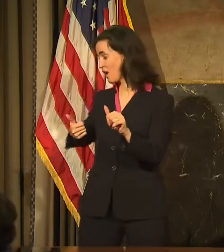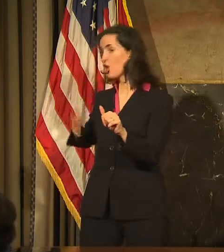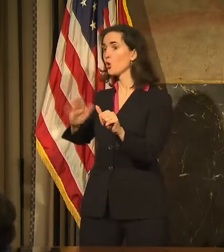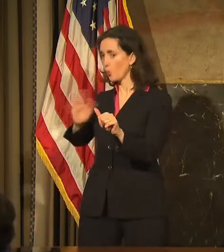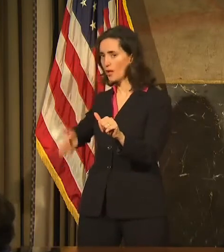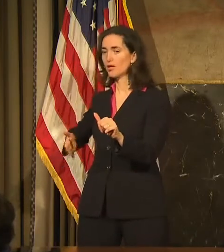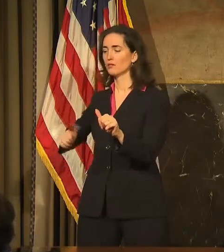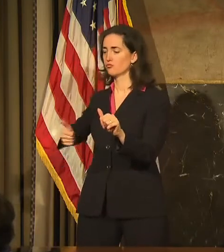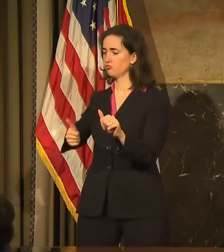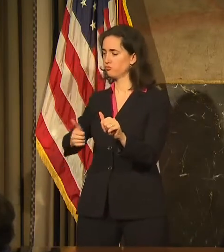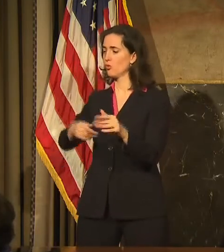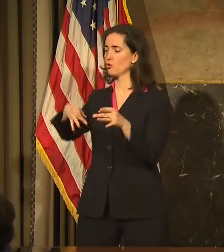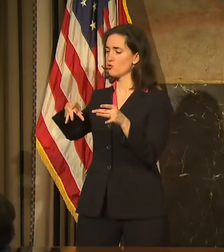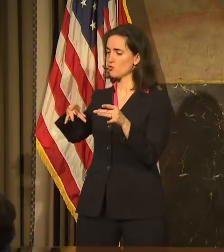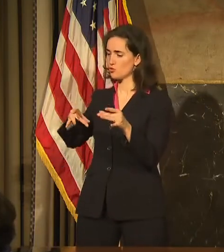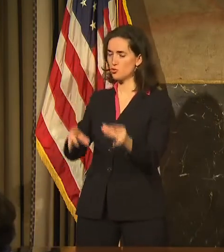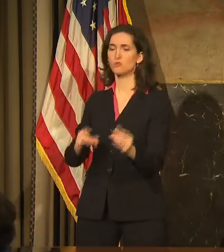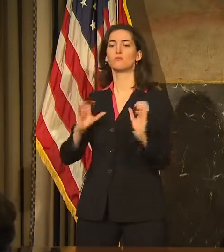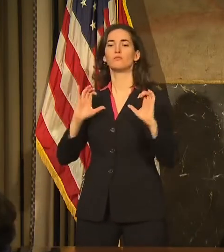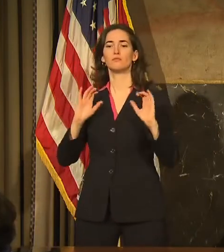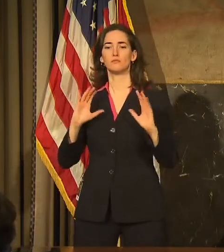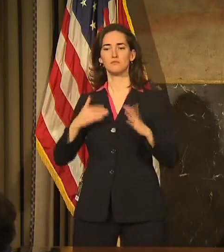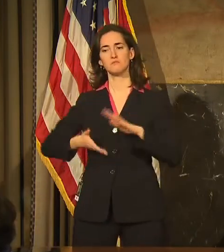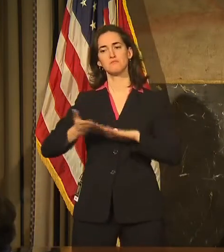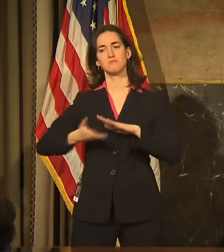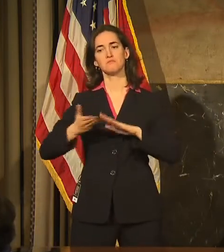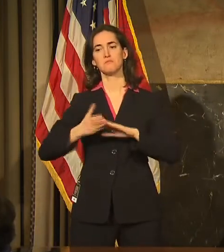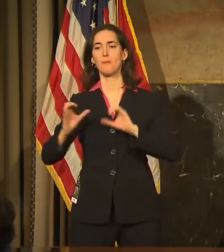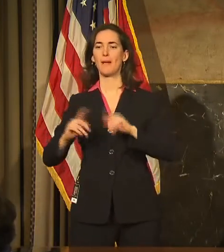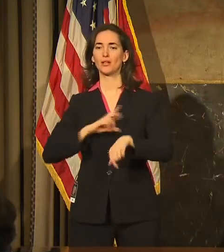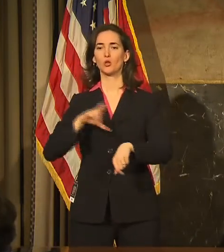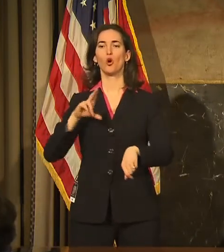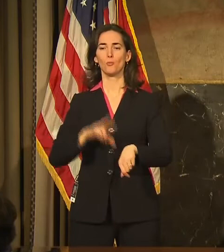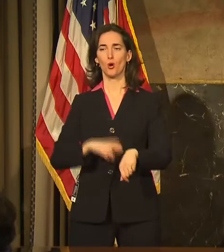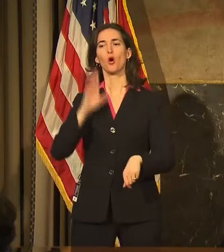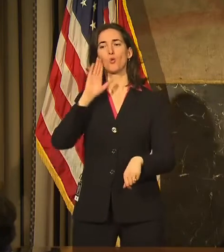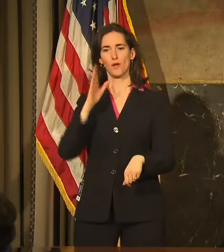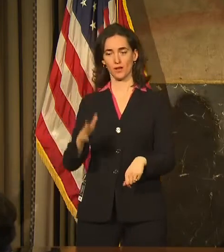be ironed out, and we'll be back operating smoothly.